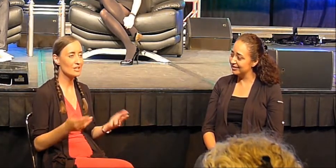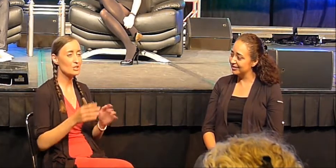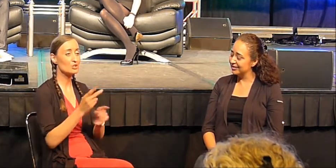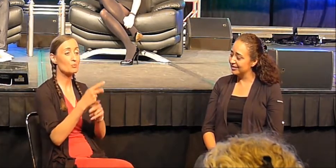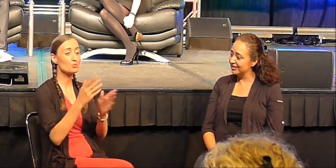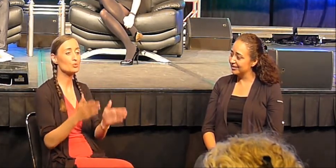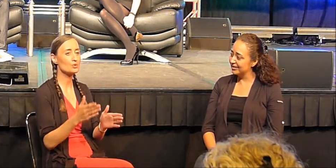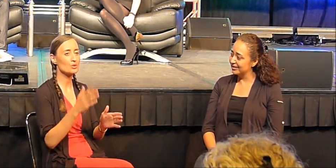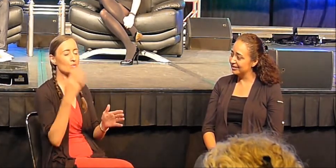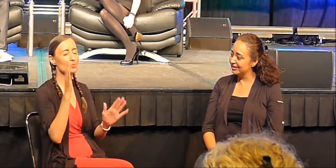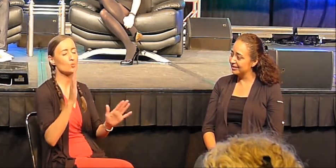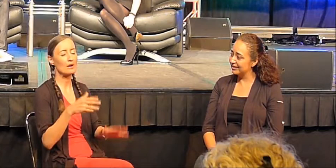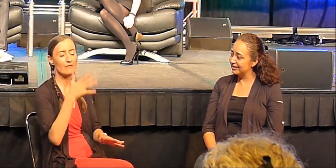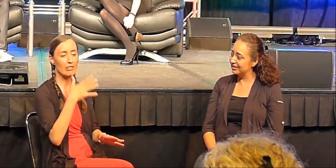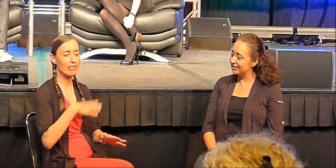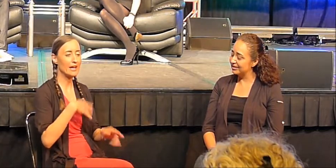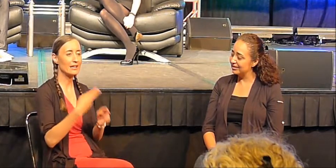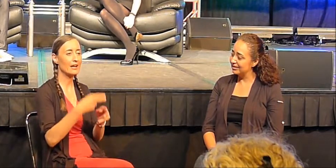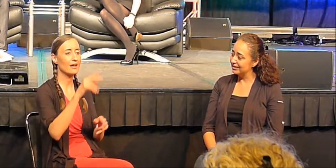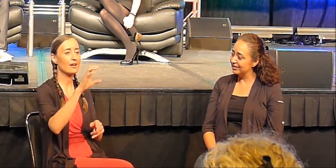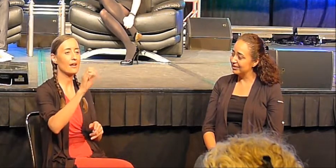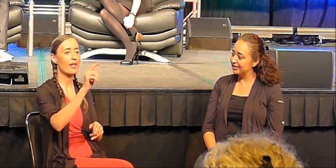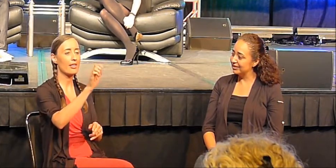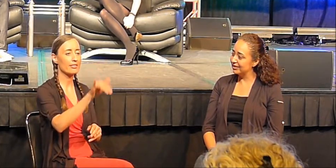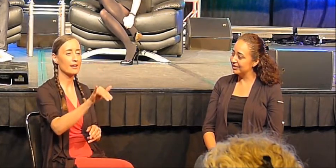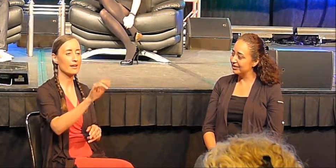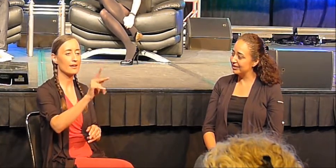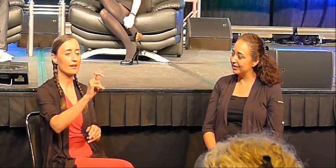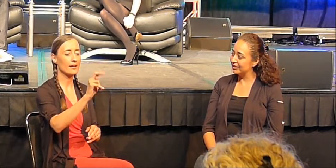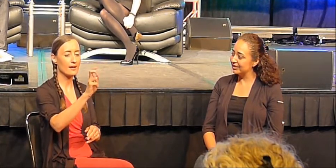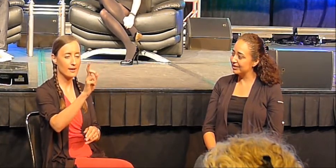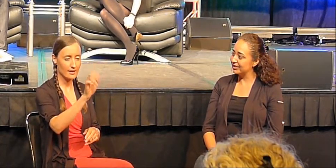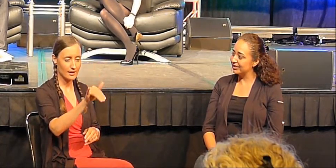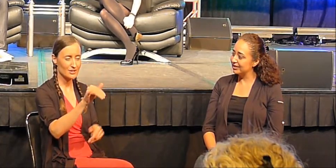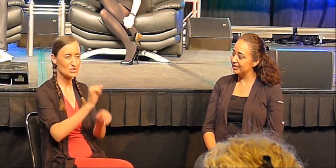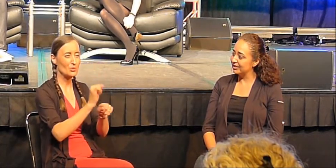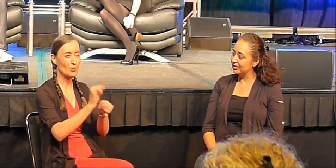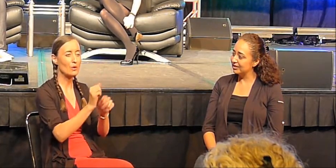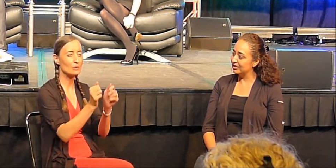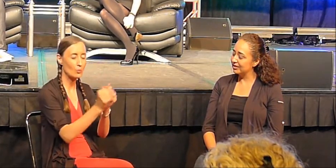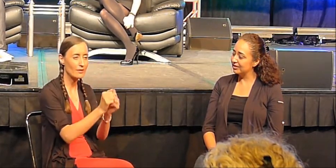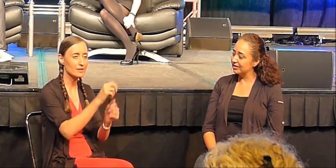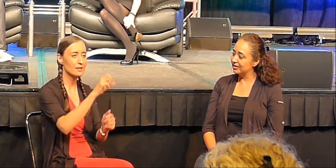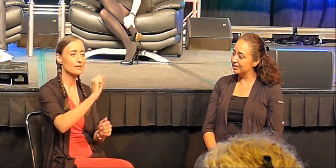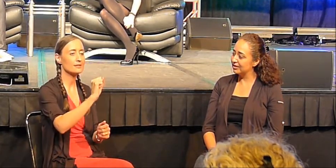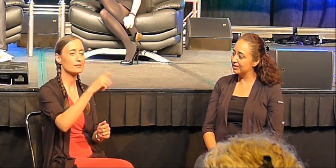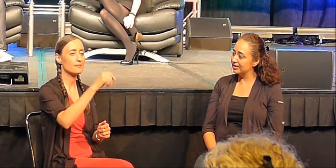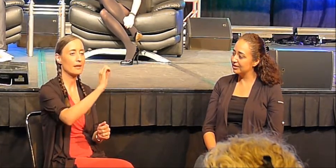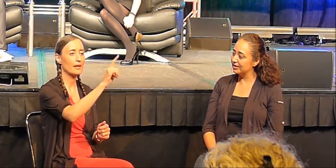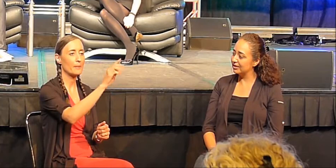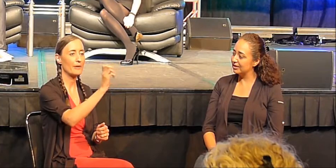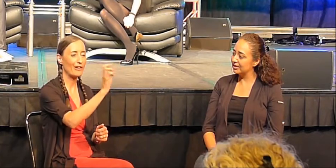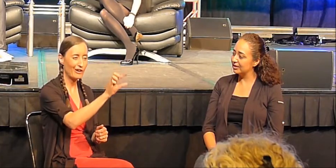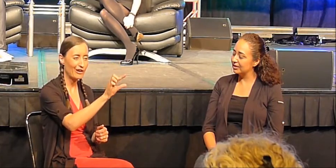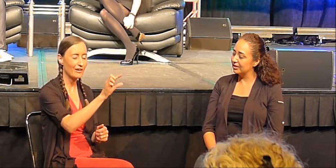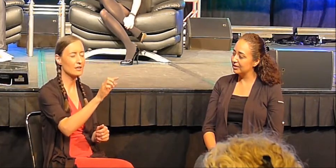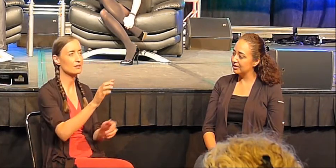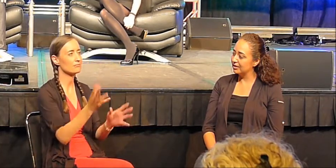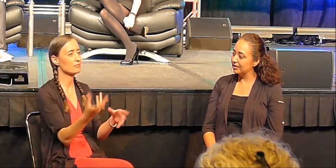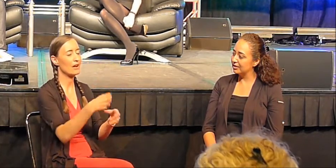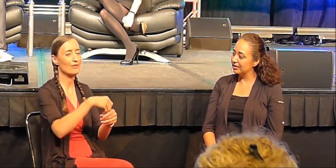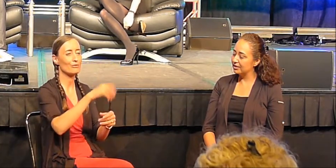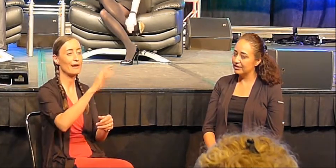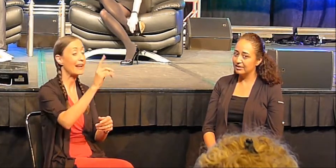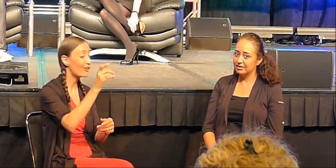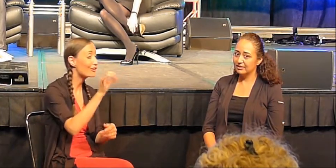was a lovely lady by the name of Kathy Kennedy, who works with Steven Spielberg a lot. You've seen her name on Raiders and a lot of movies of